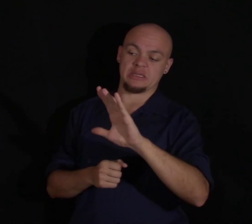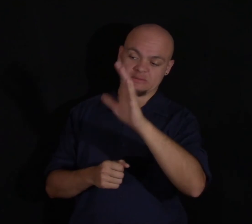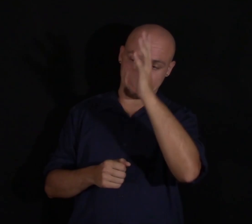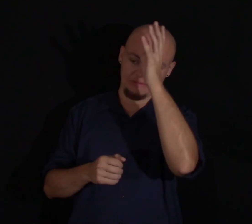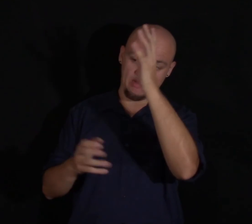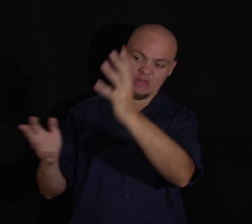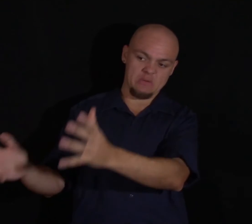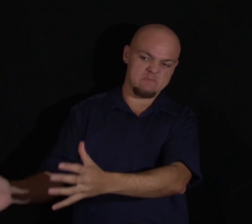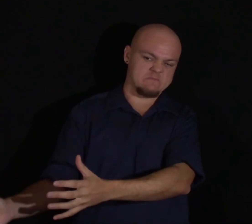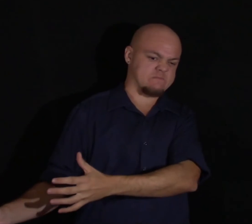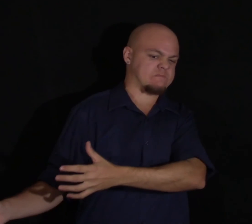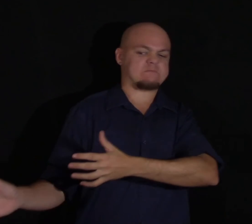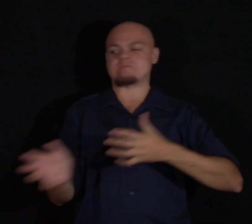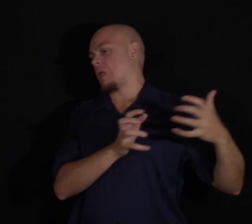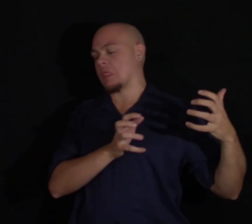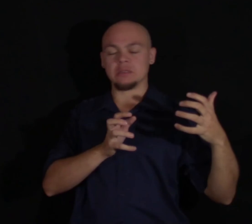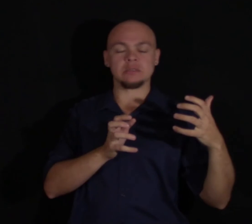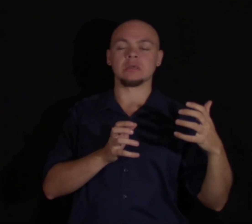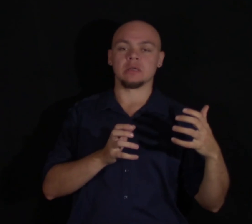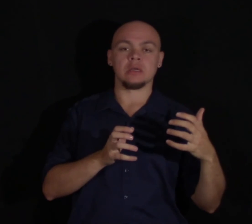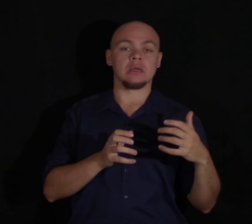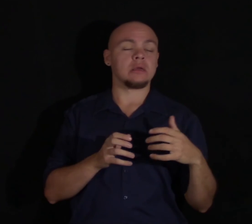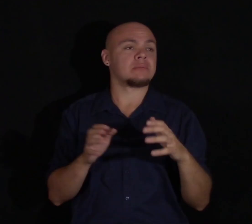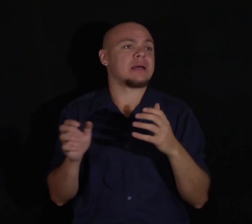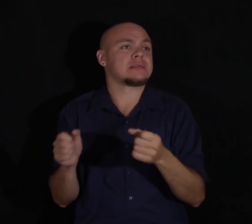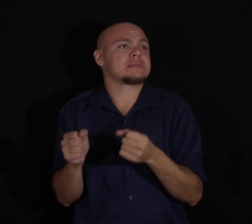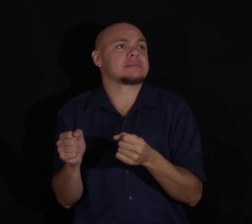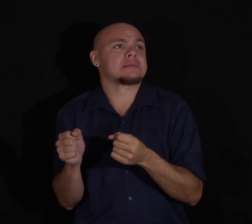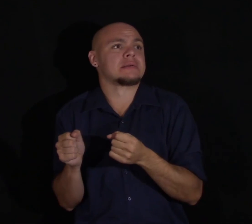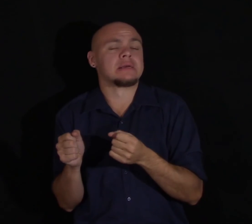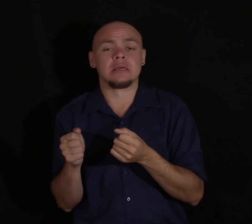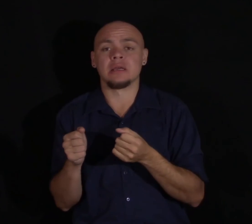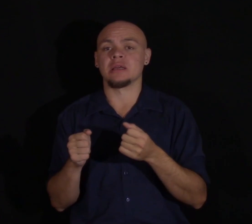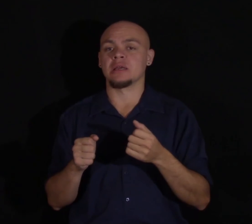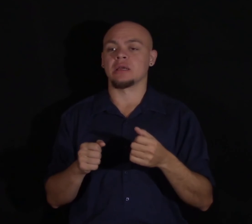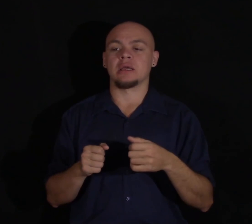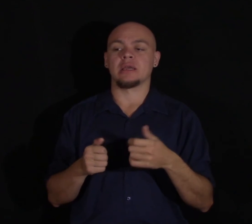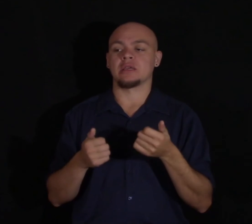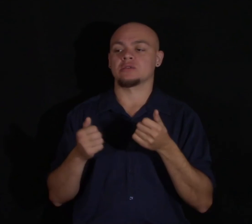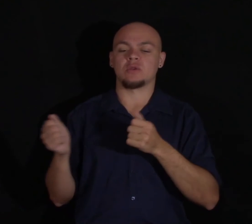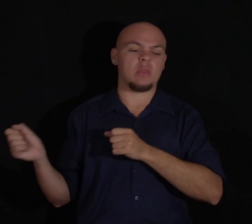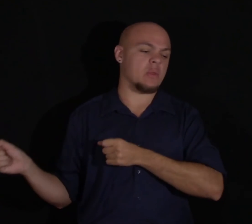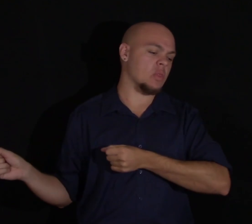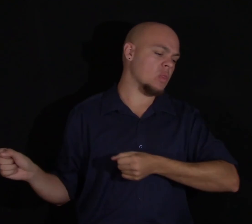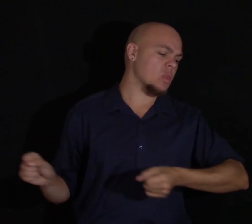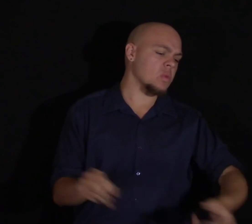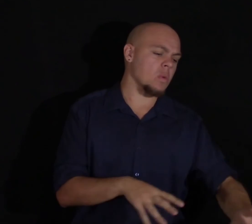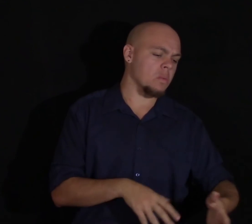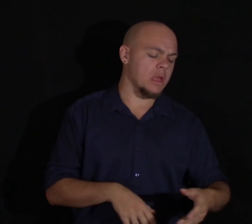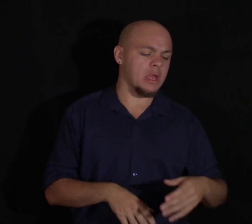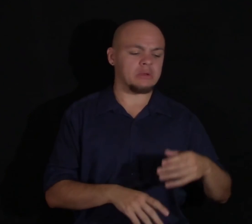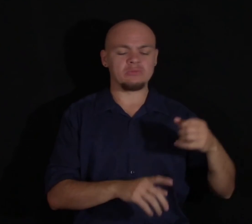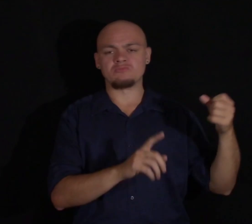I clung. In a transport of fury, he dashed me to the ground, and struck me violently with a